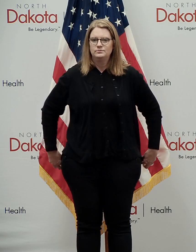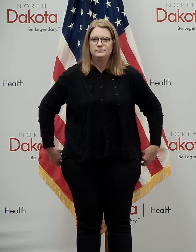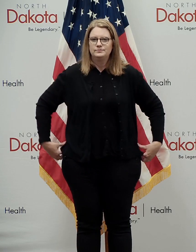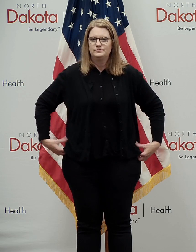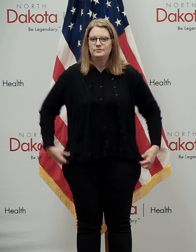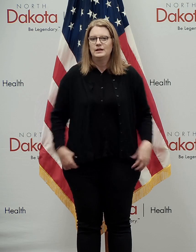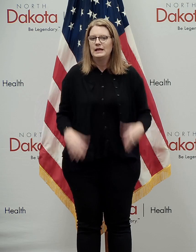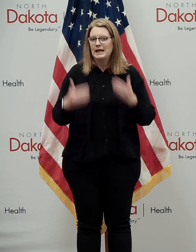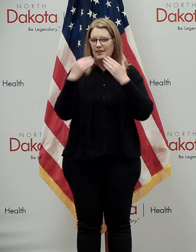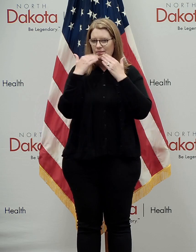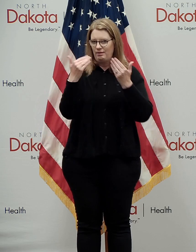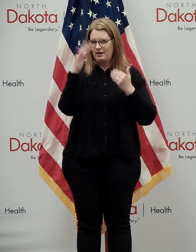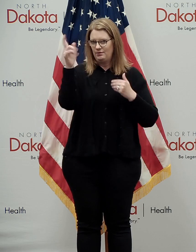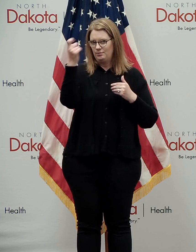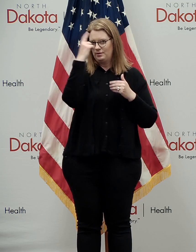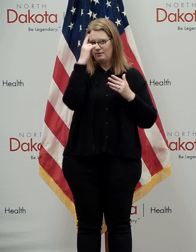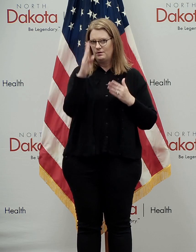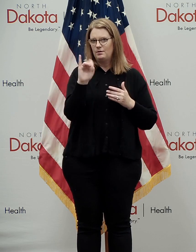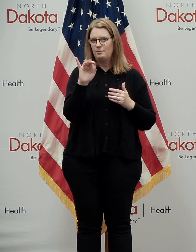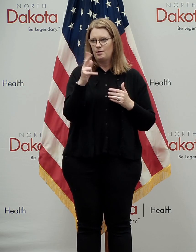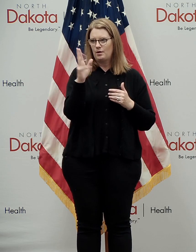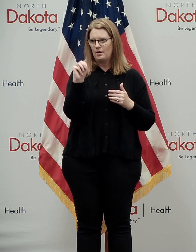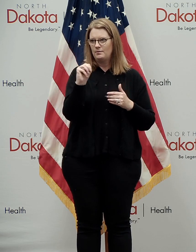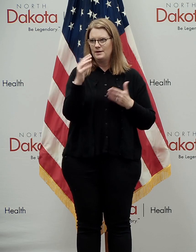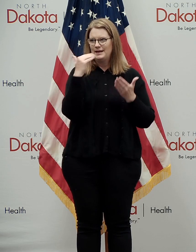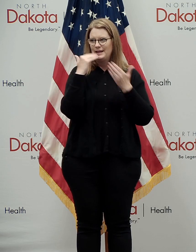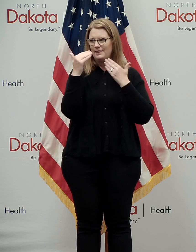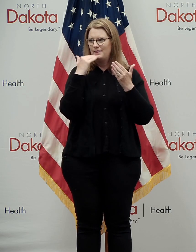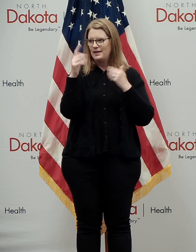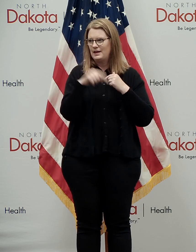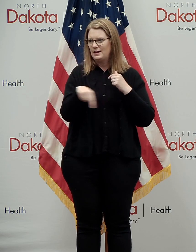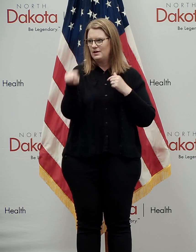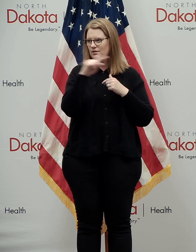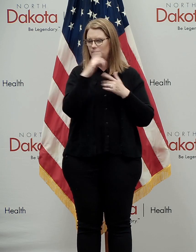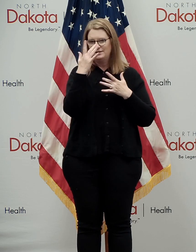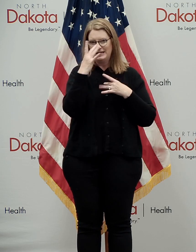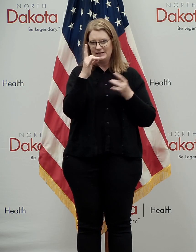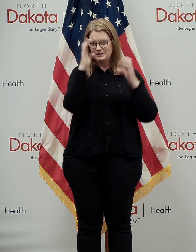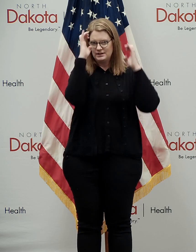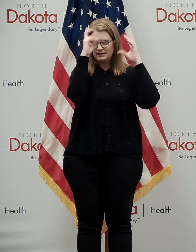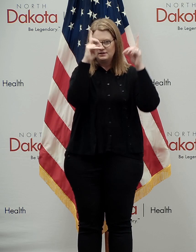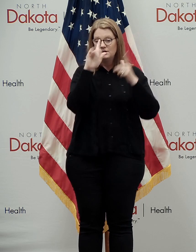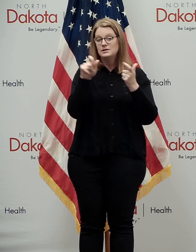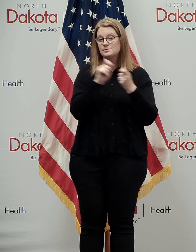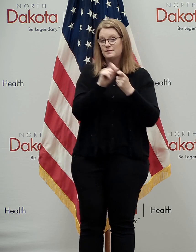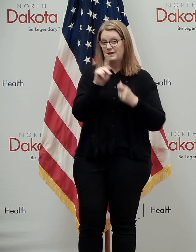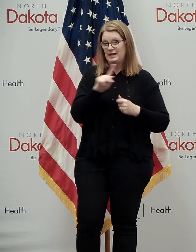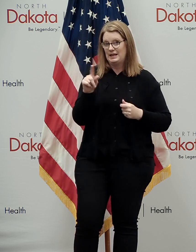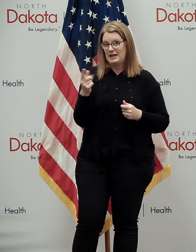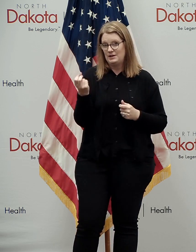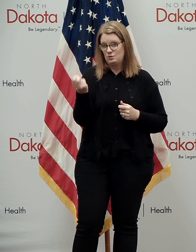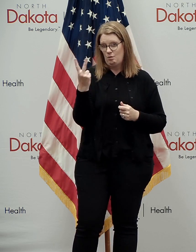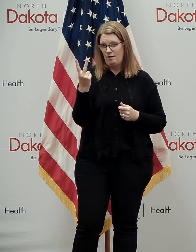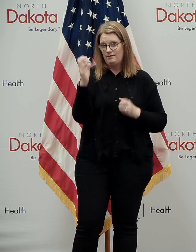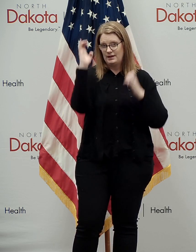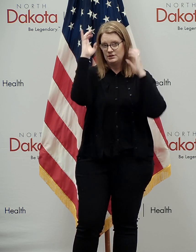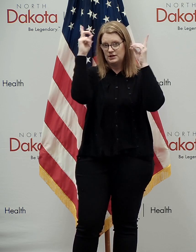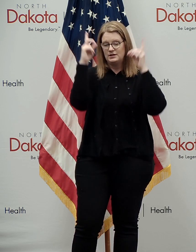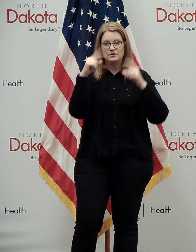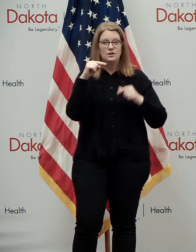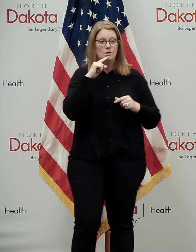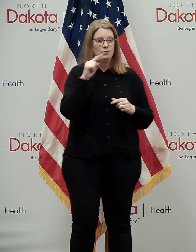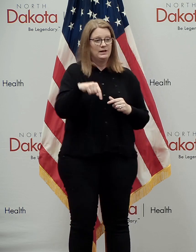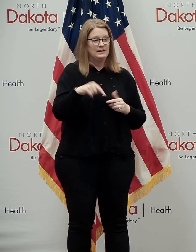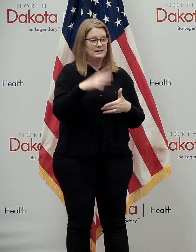Thank you, Governor Burgum, and thank you all for being here again and your interest in education, particularly K12 education. Our